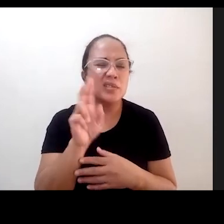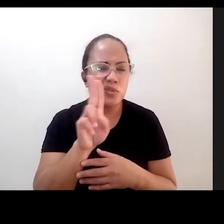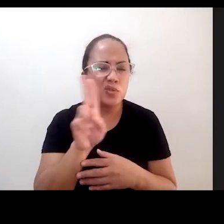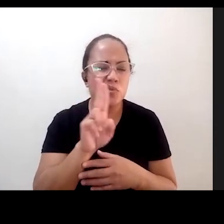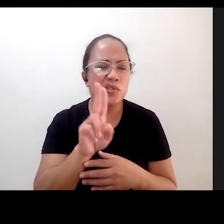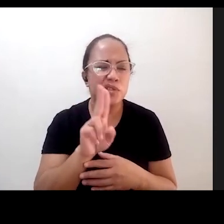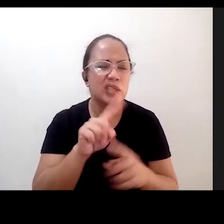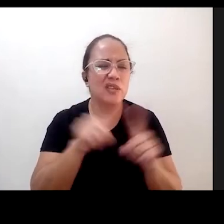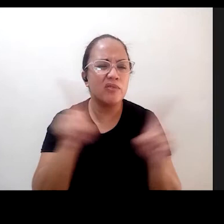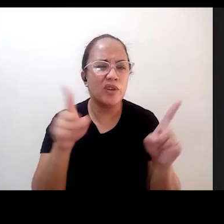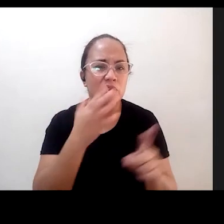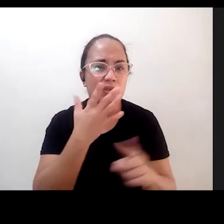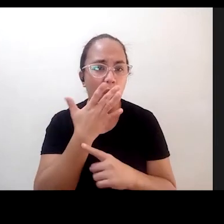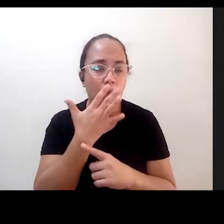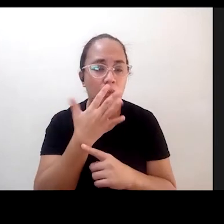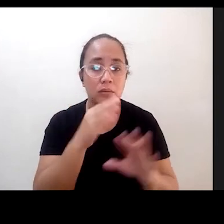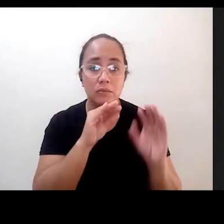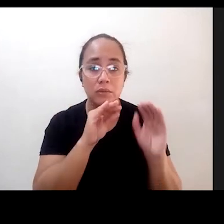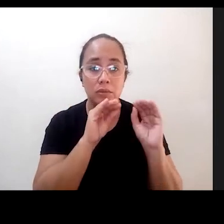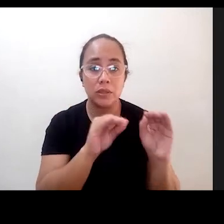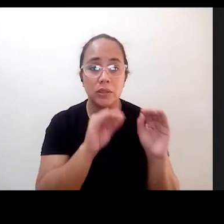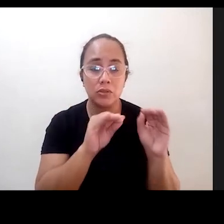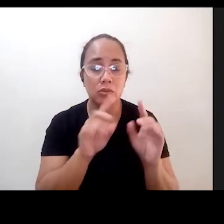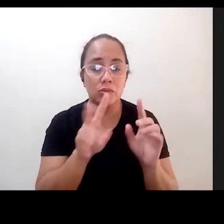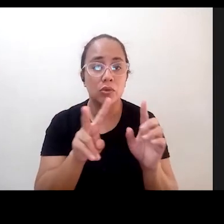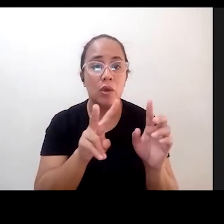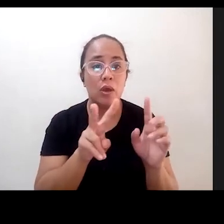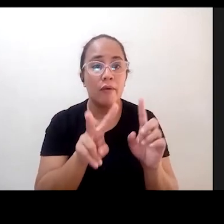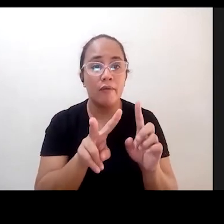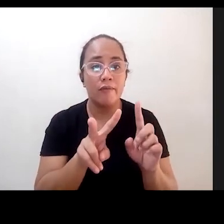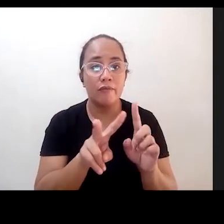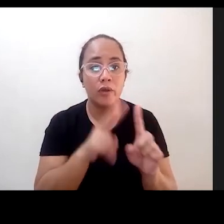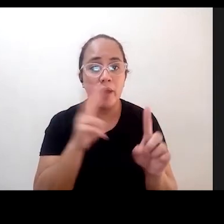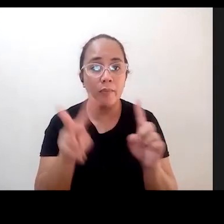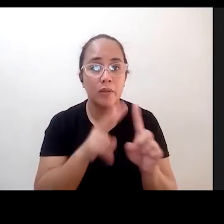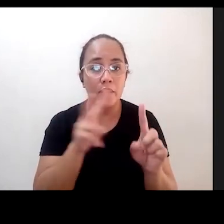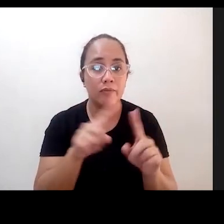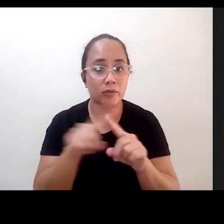you're teaching the vocabulary for different colors.